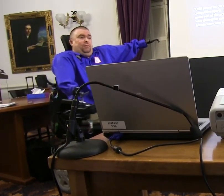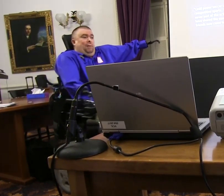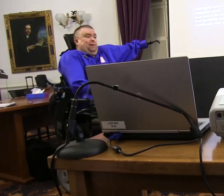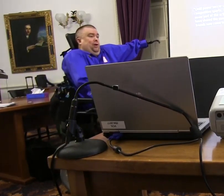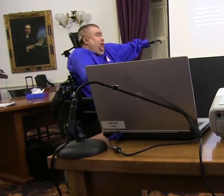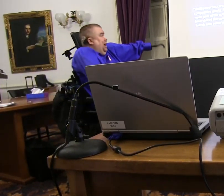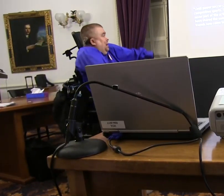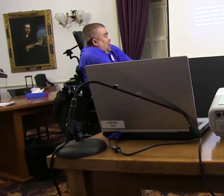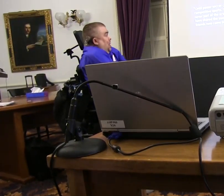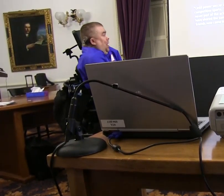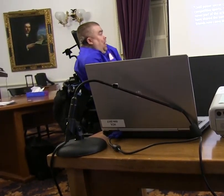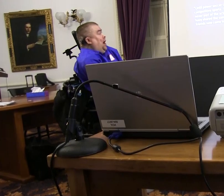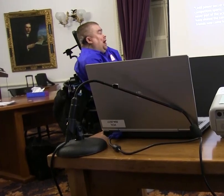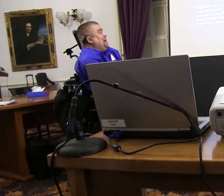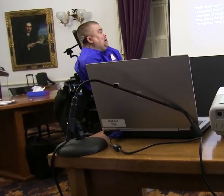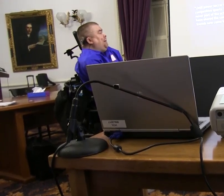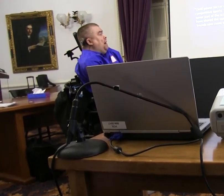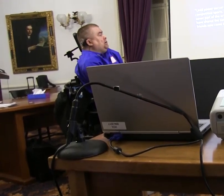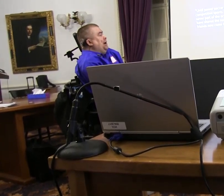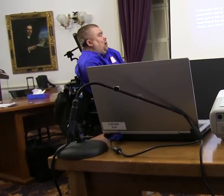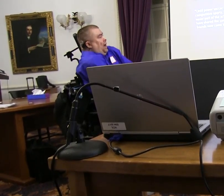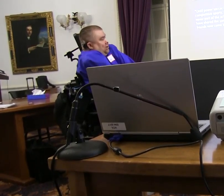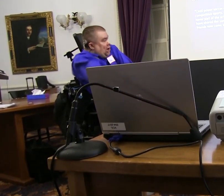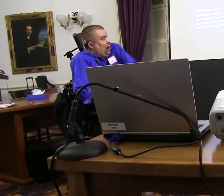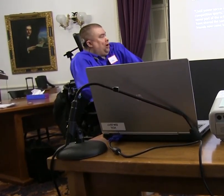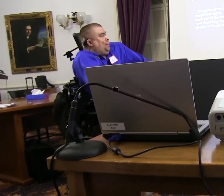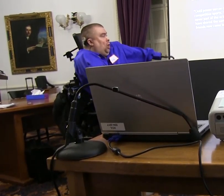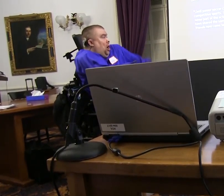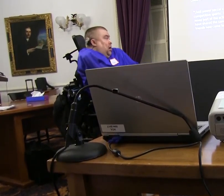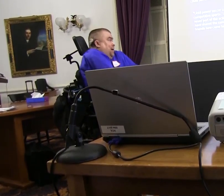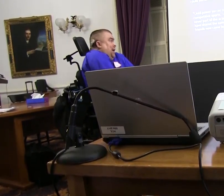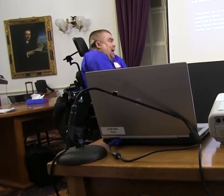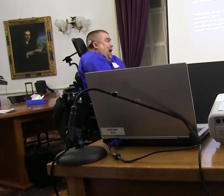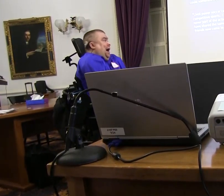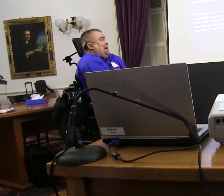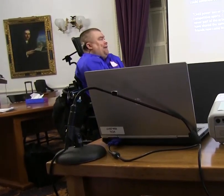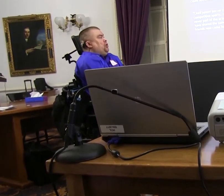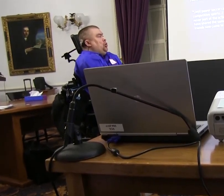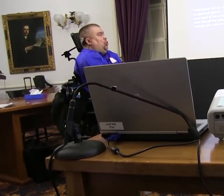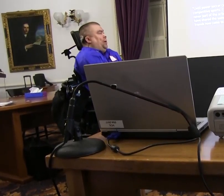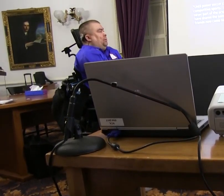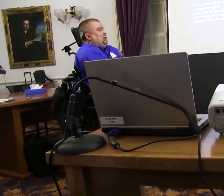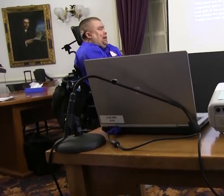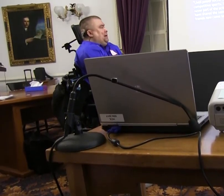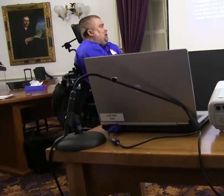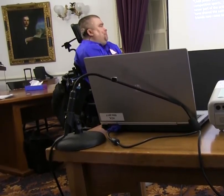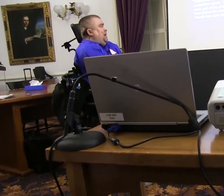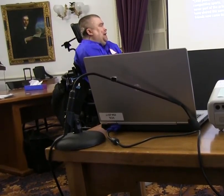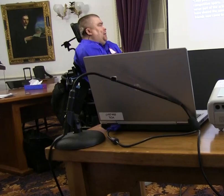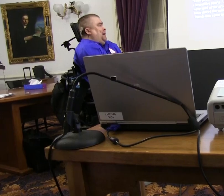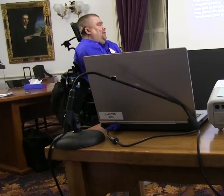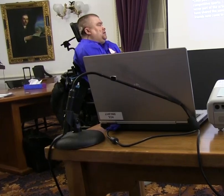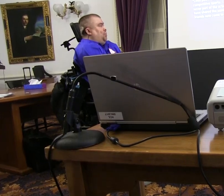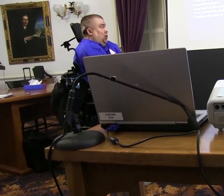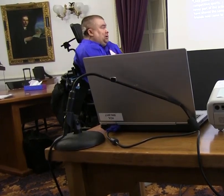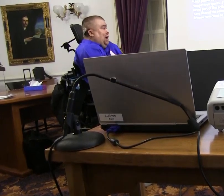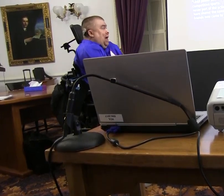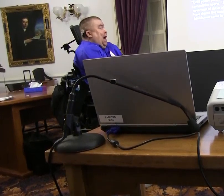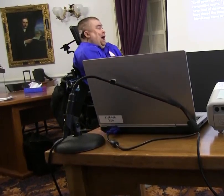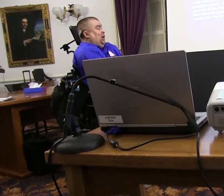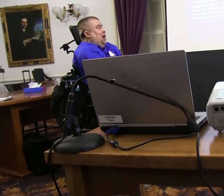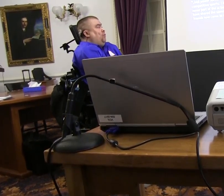go on until our sacred soccer came along I never knew what it was like to compete dependable